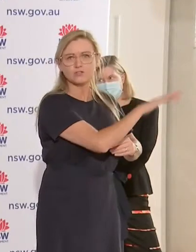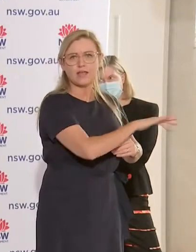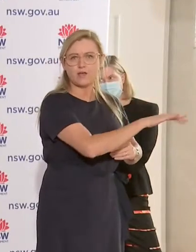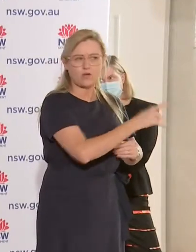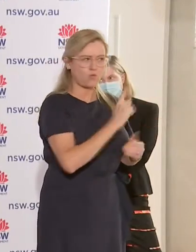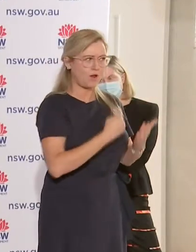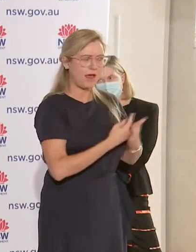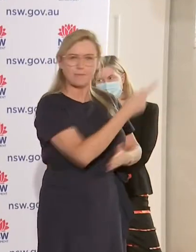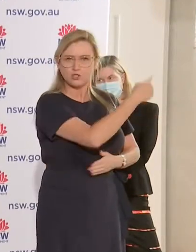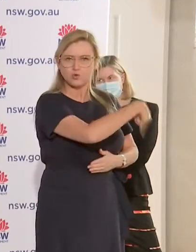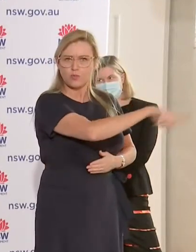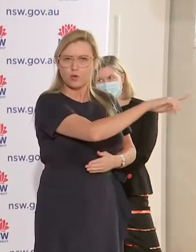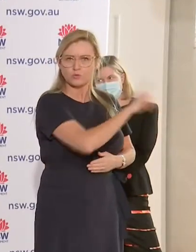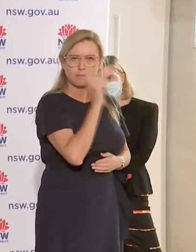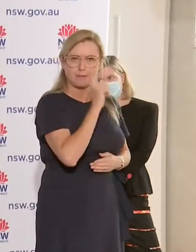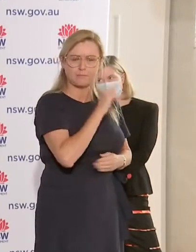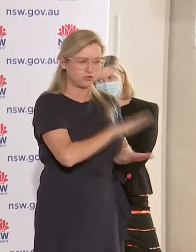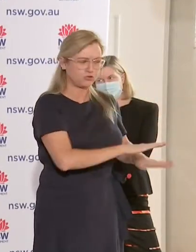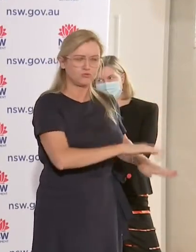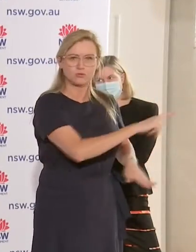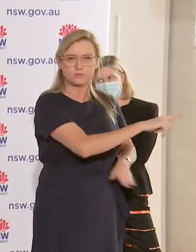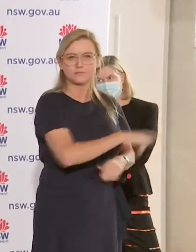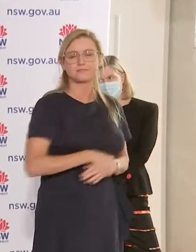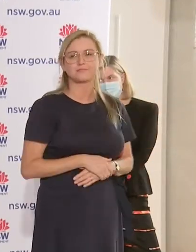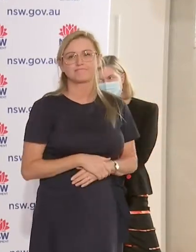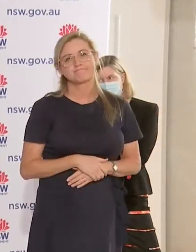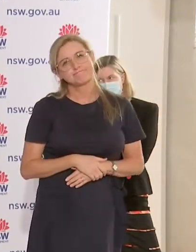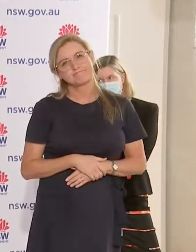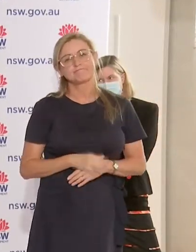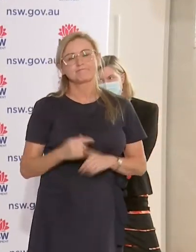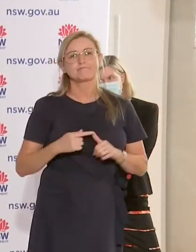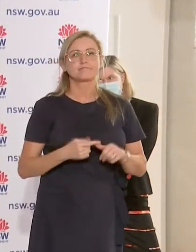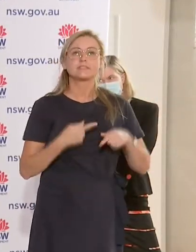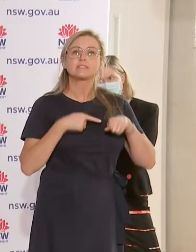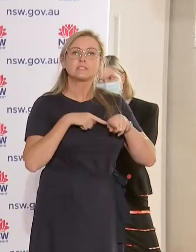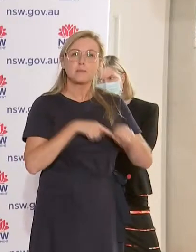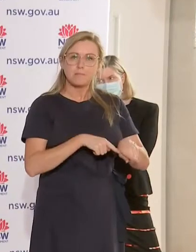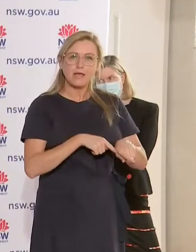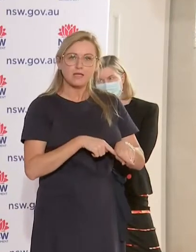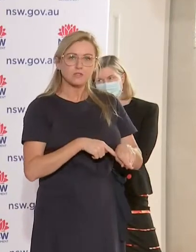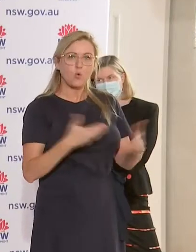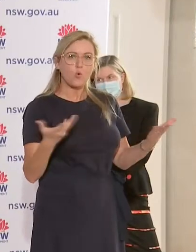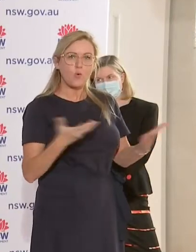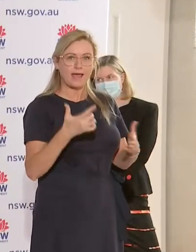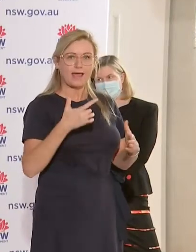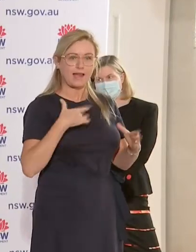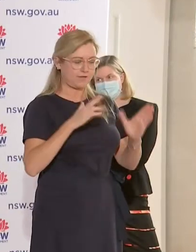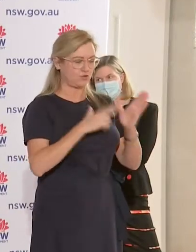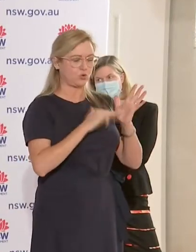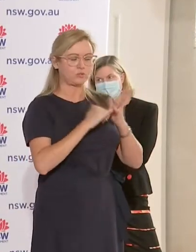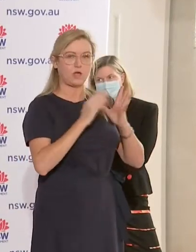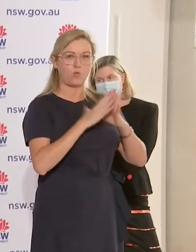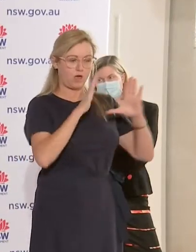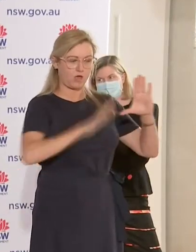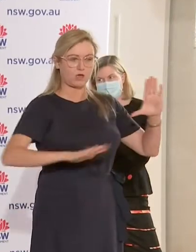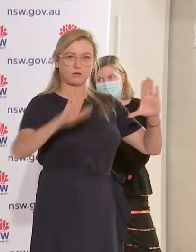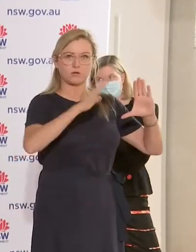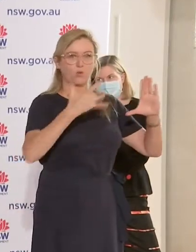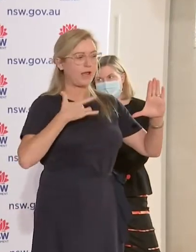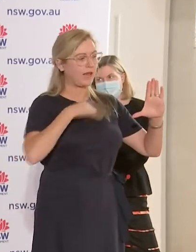the state? Well, obviously, depending on where children live, there are options for remote learning, whether it's providing